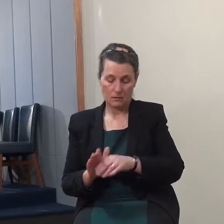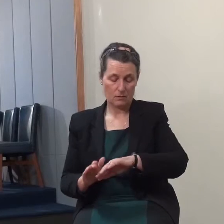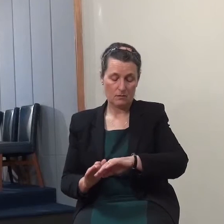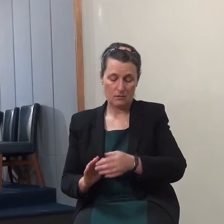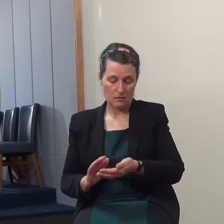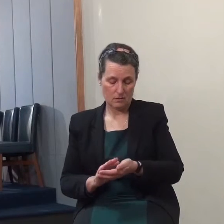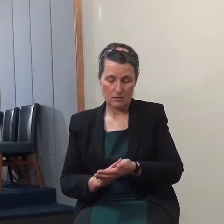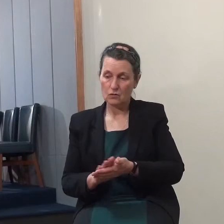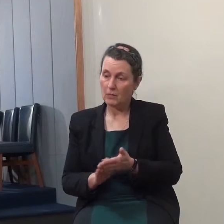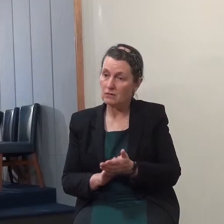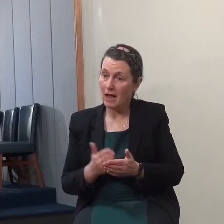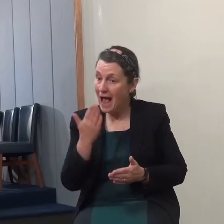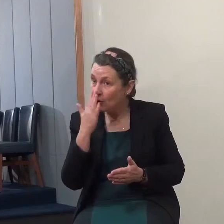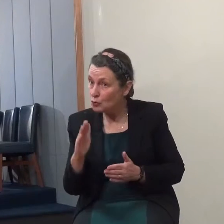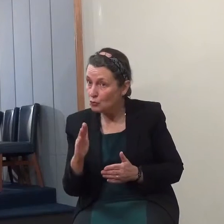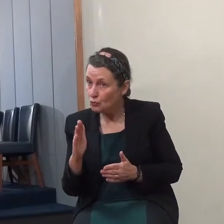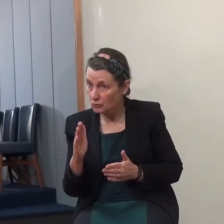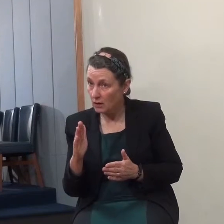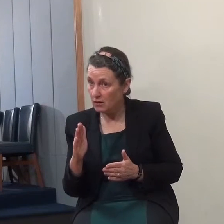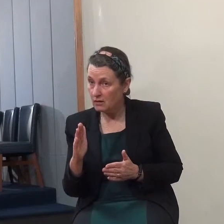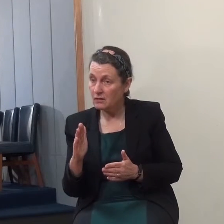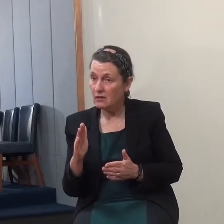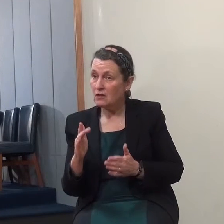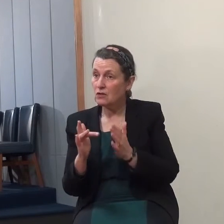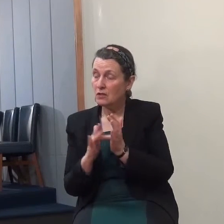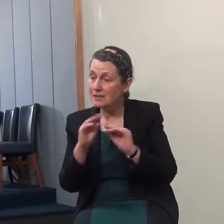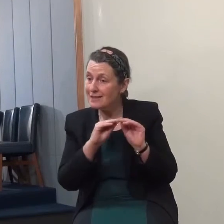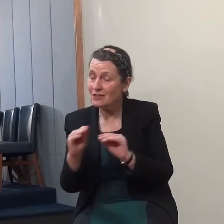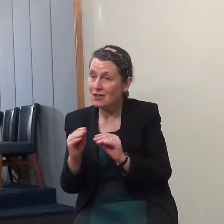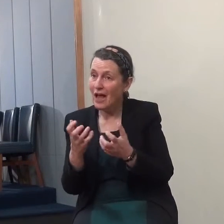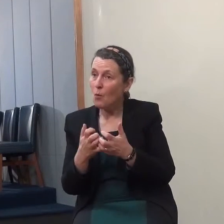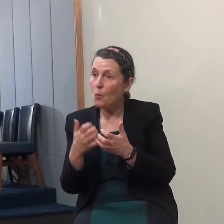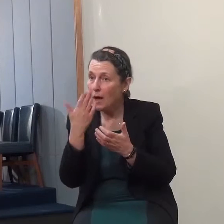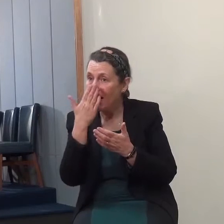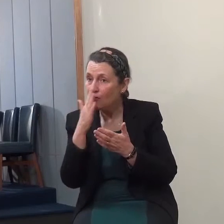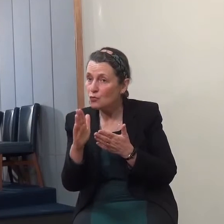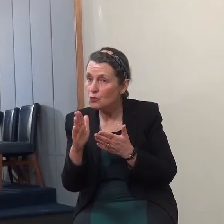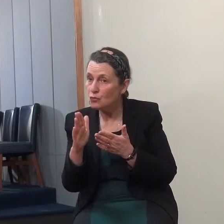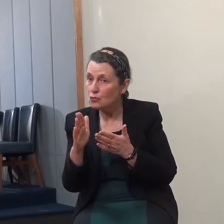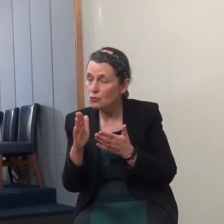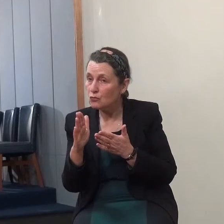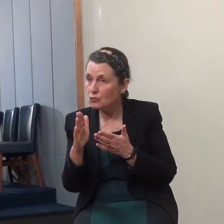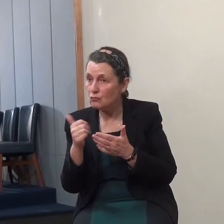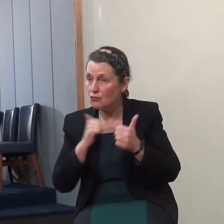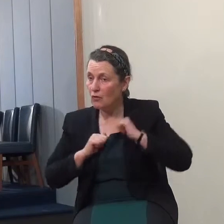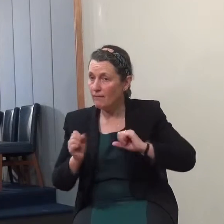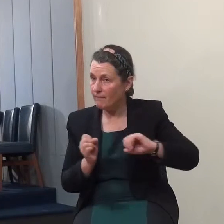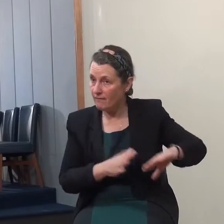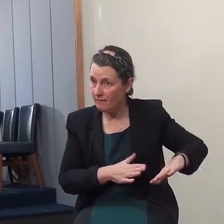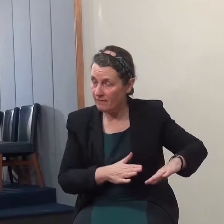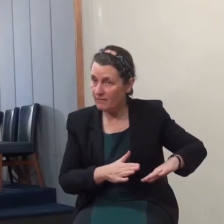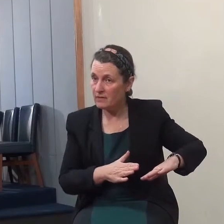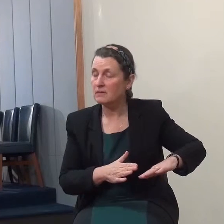the disciples. You can see it, surely. It's clear here. They must, before we even get to moral teaching, what is